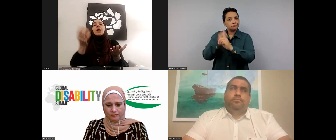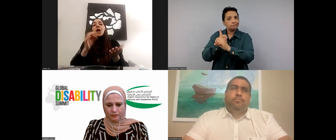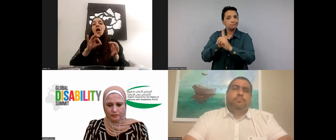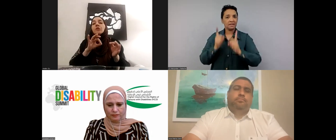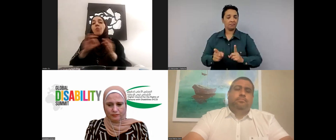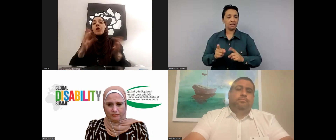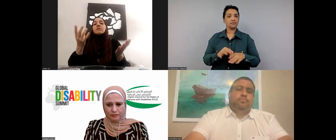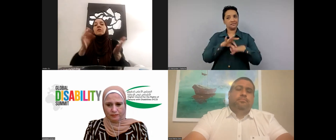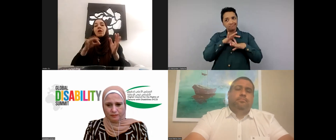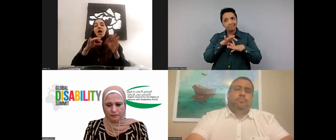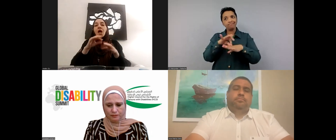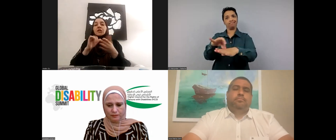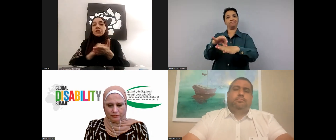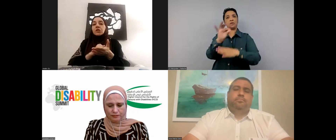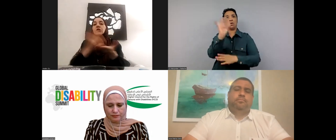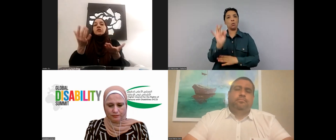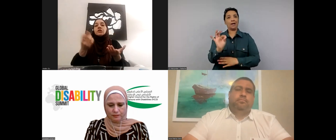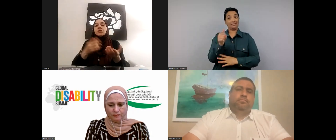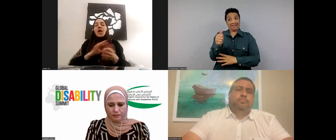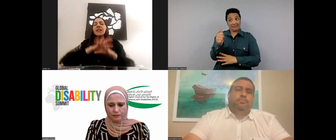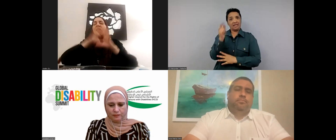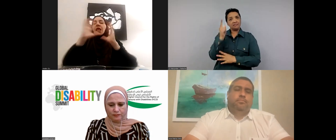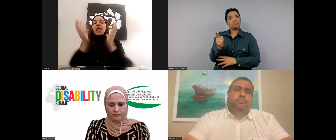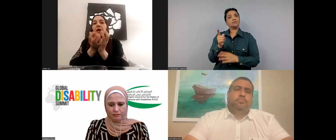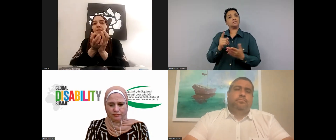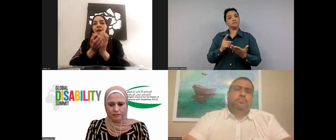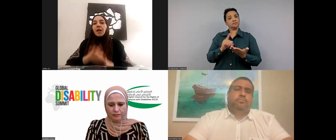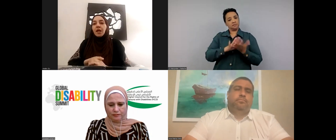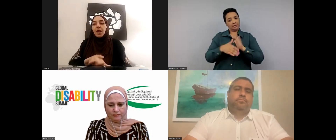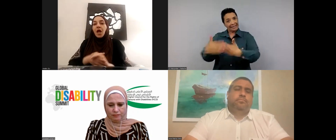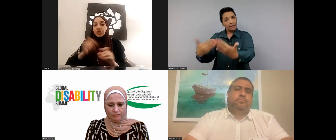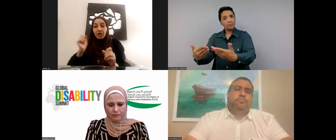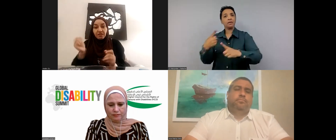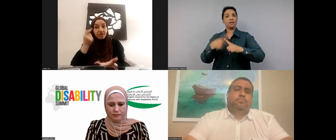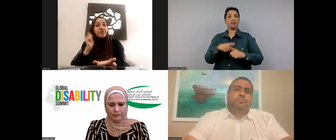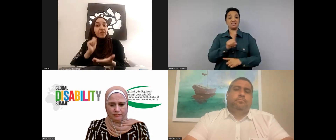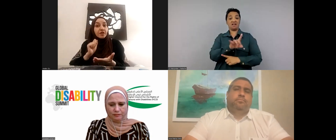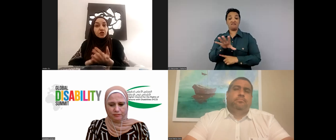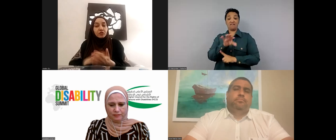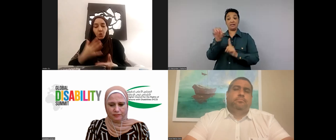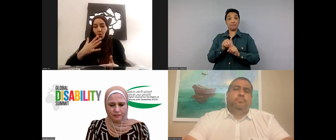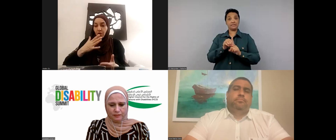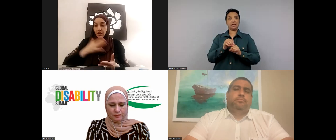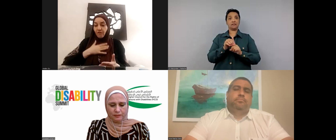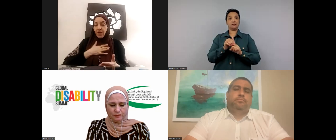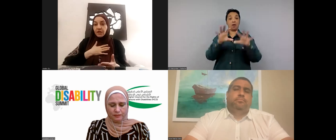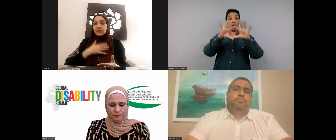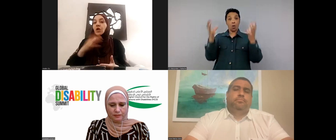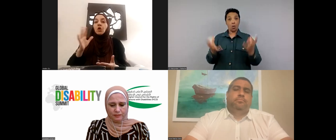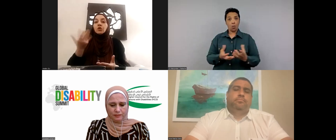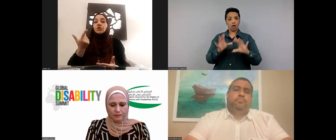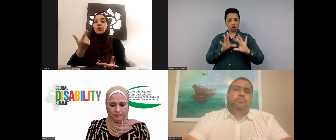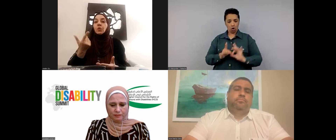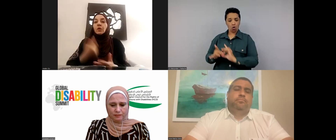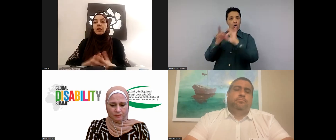seat in order to implement and to secure the 15% of international cooperation or the